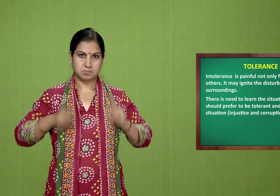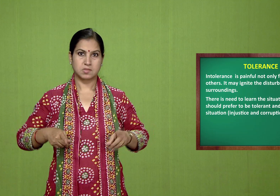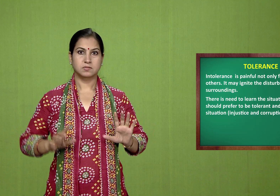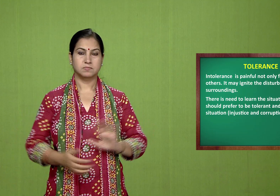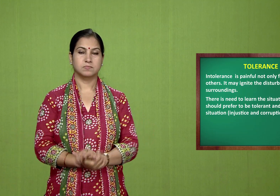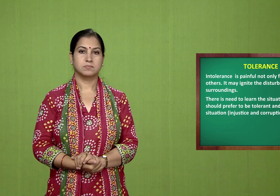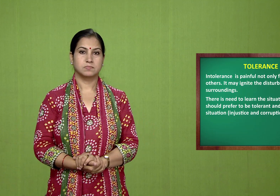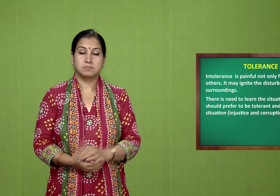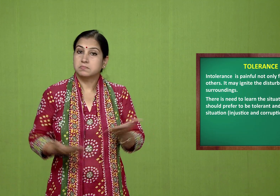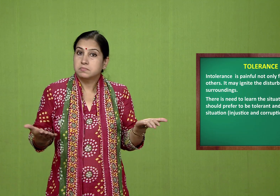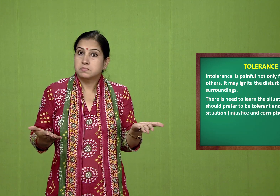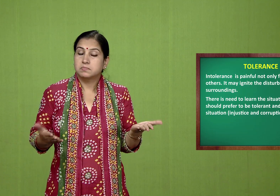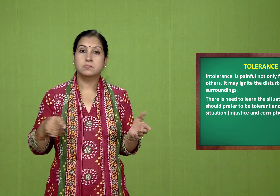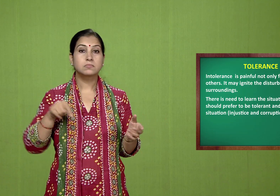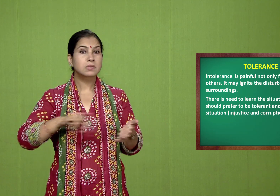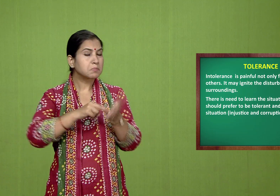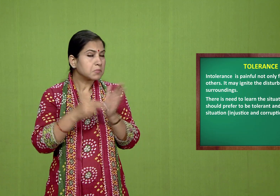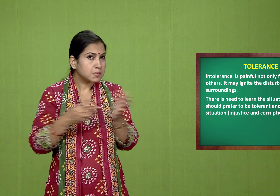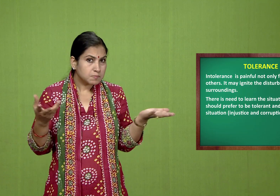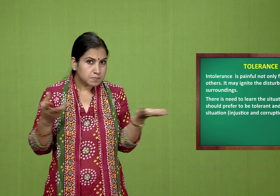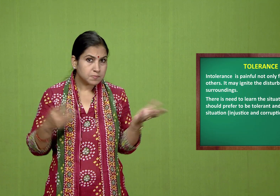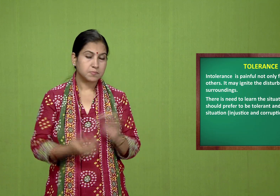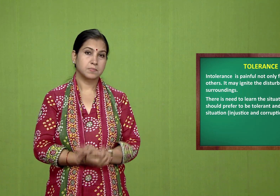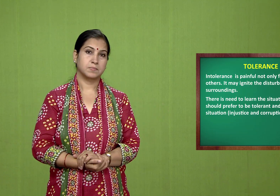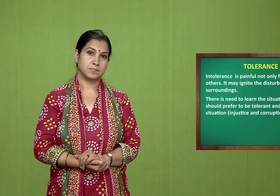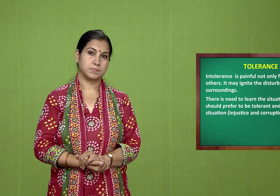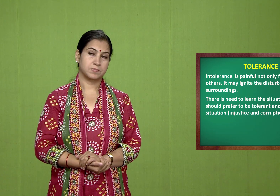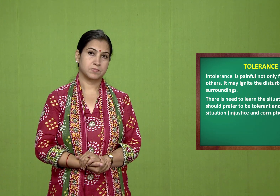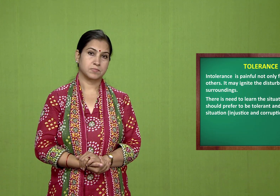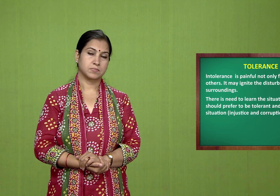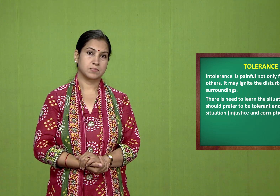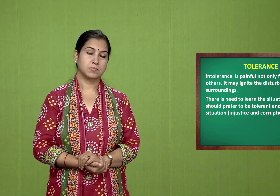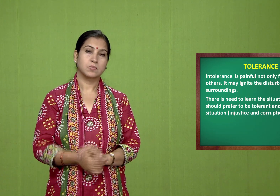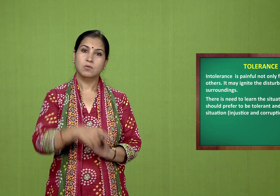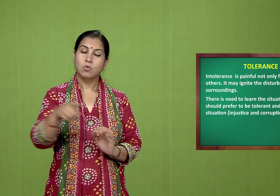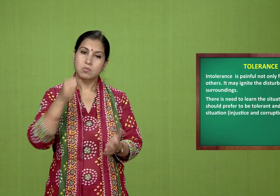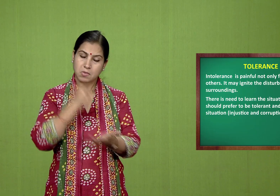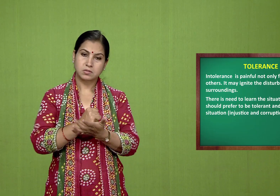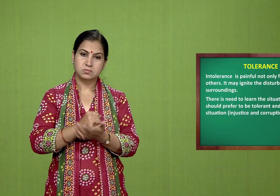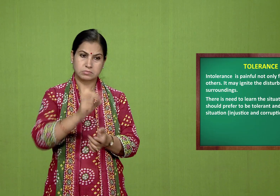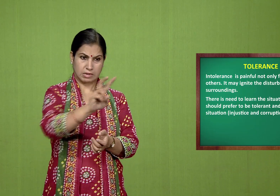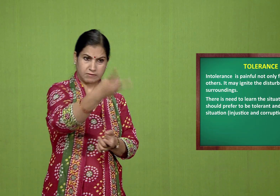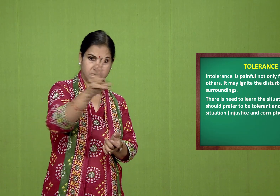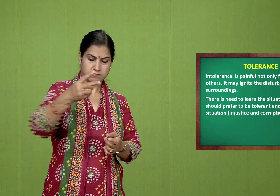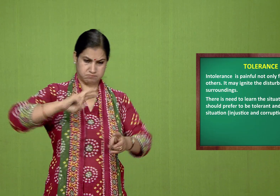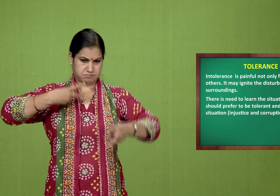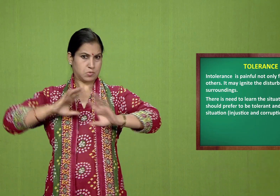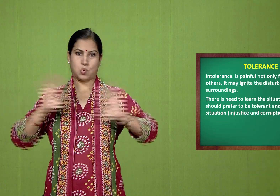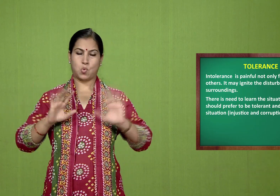However, it does not mean that we should become indifferent to injustice